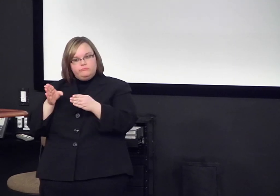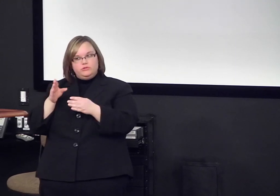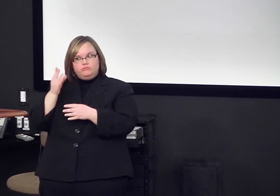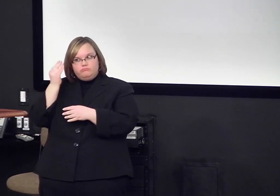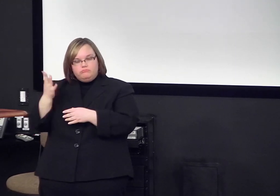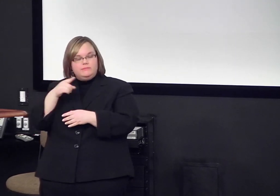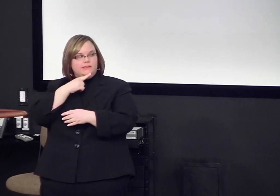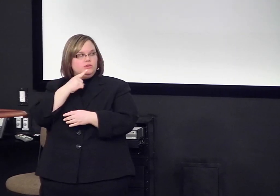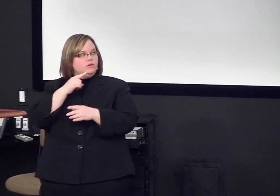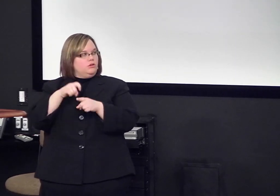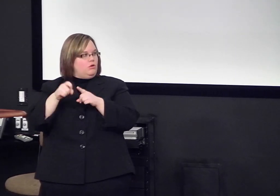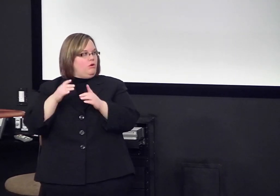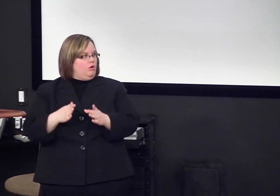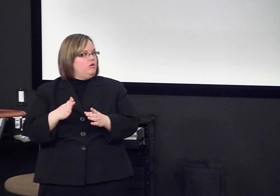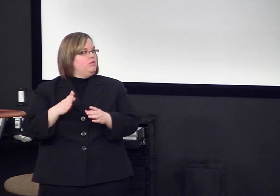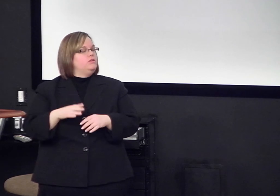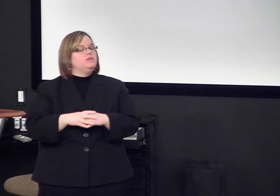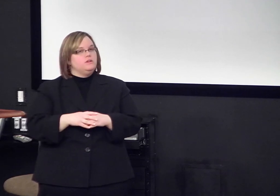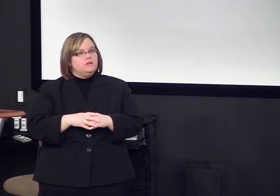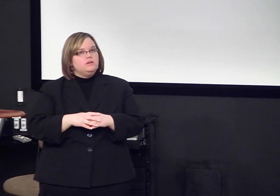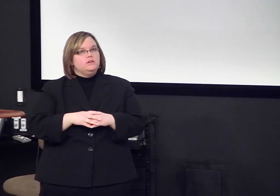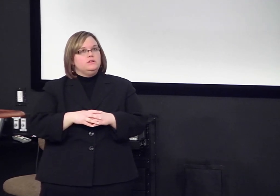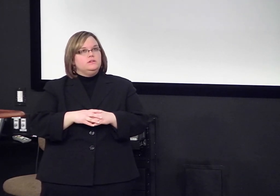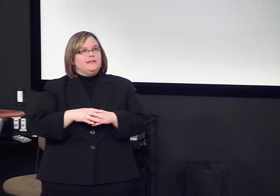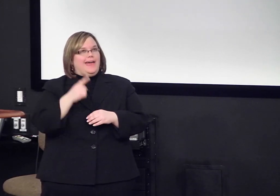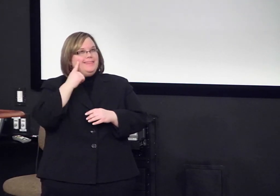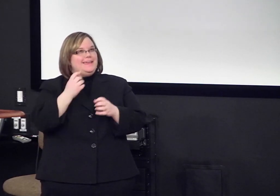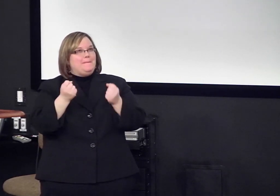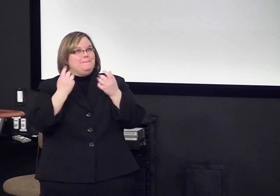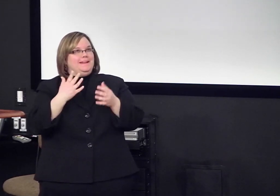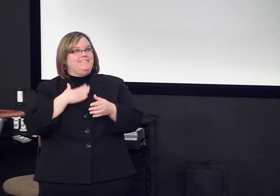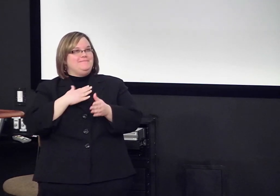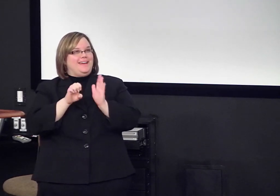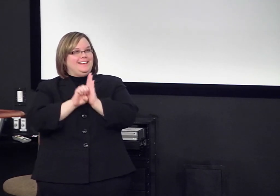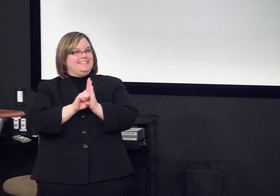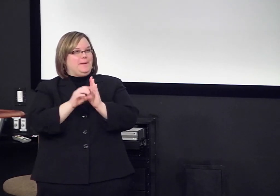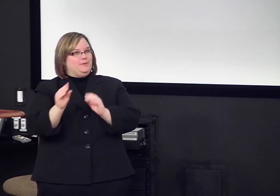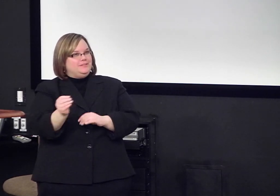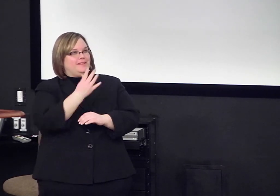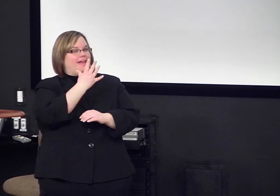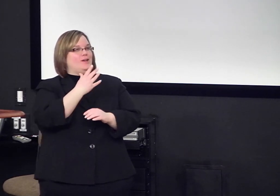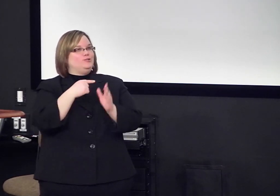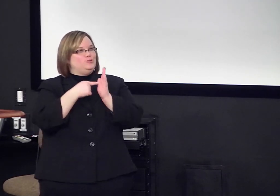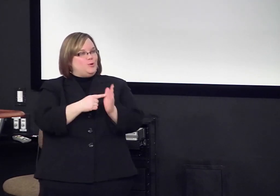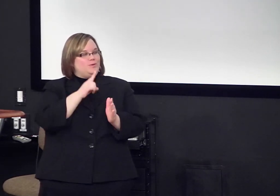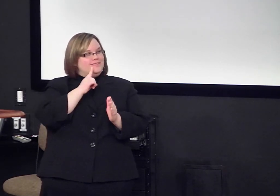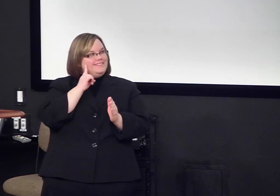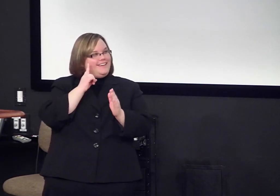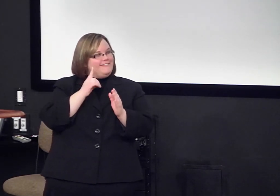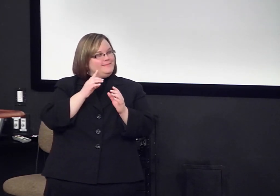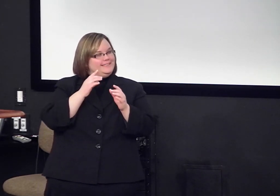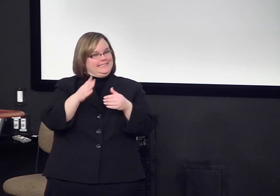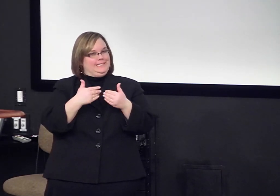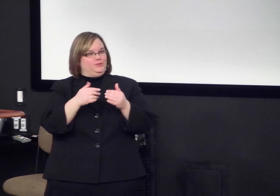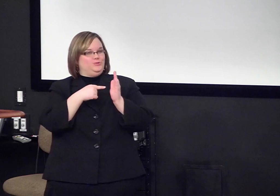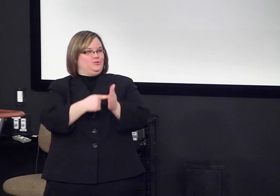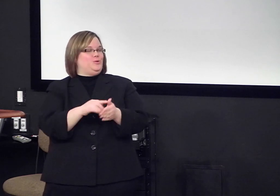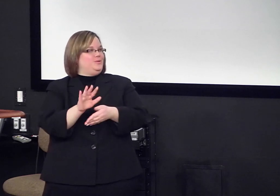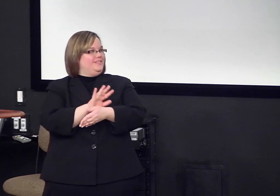I did find that there were some footing shifts when it came to the interpreter communicating with hearing callers. In my example, I